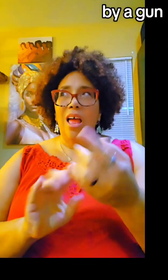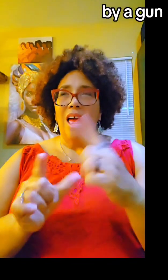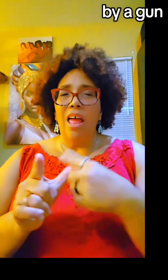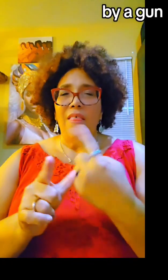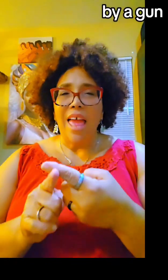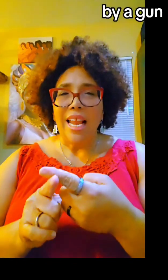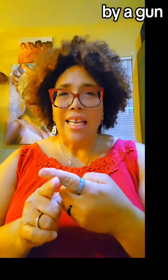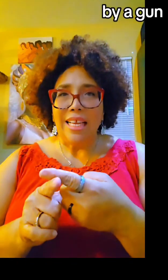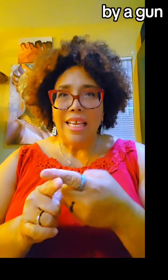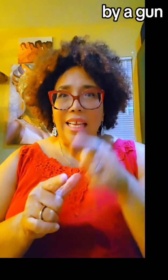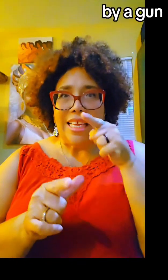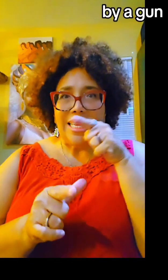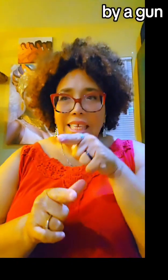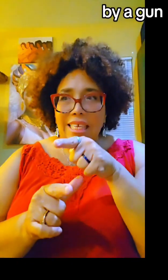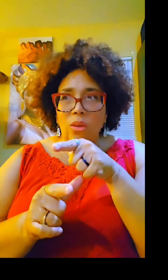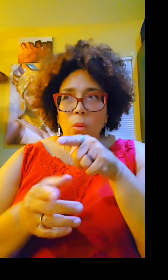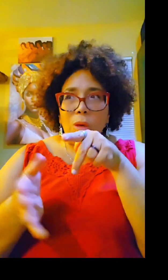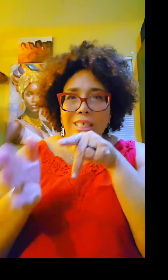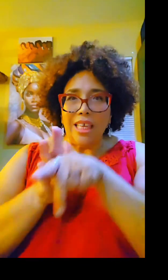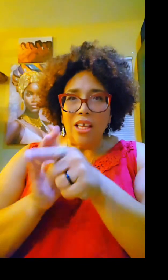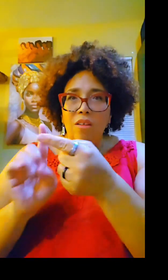died today by a gun.